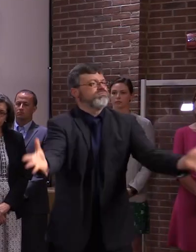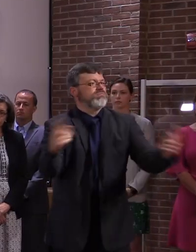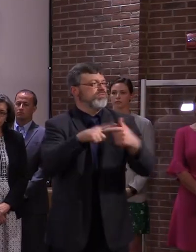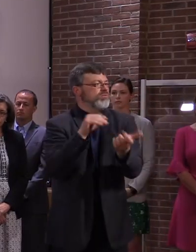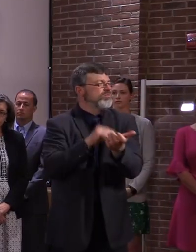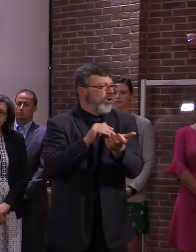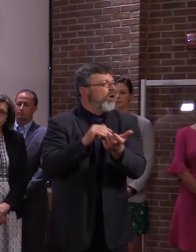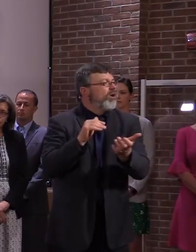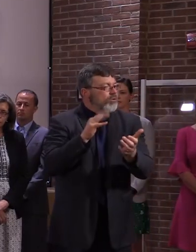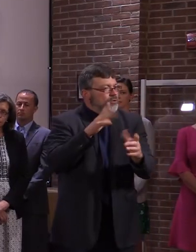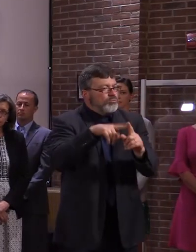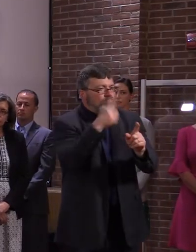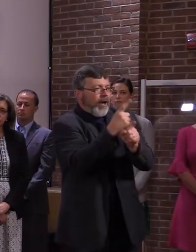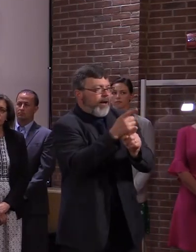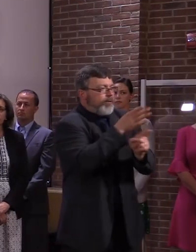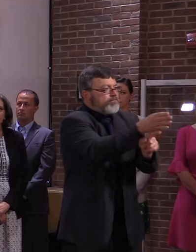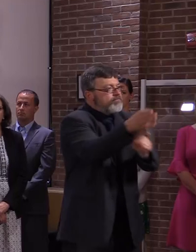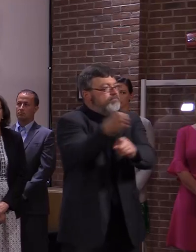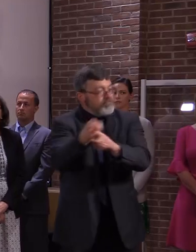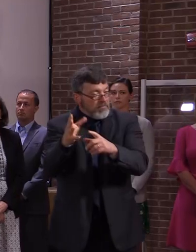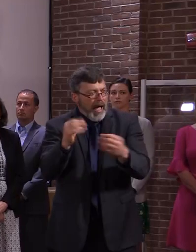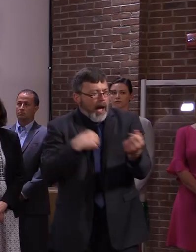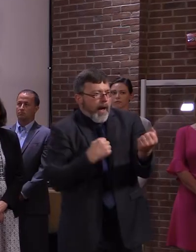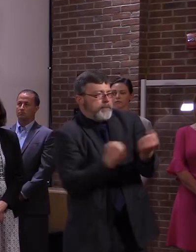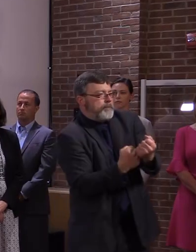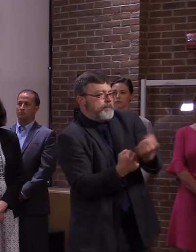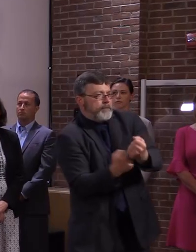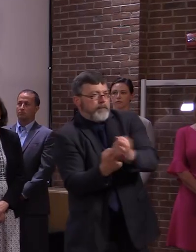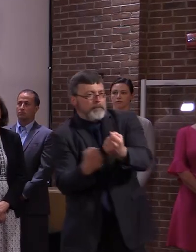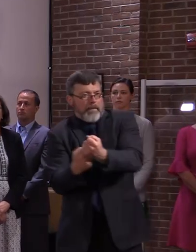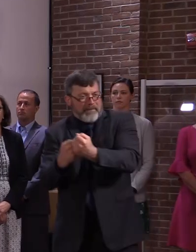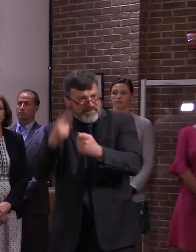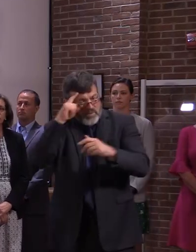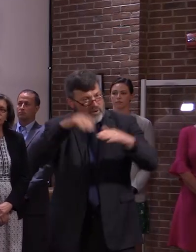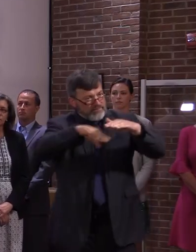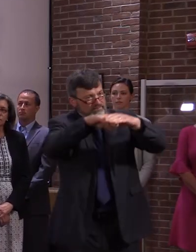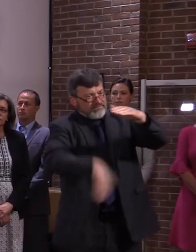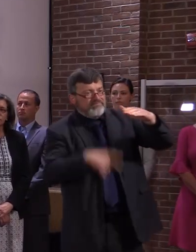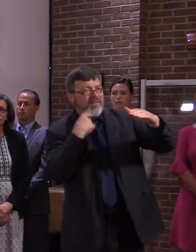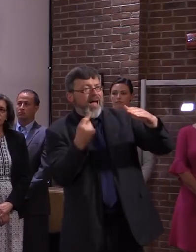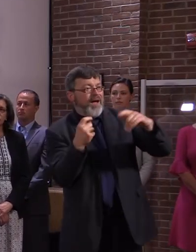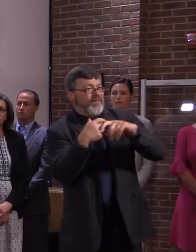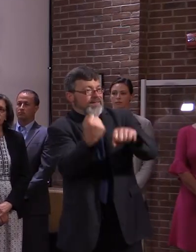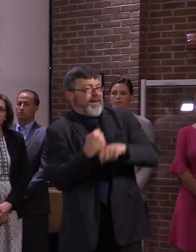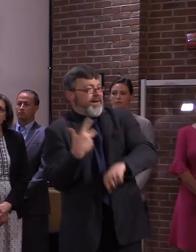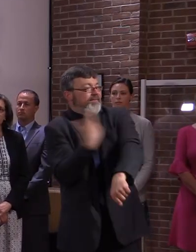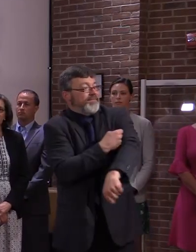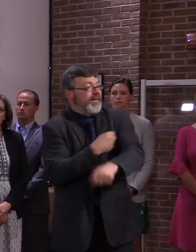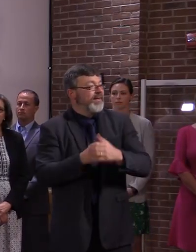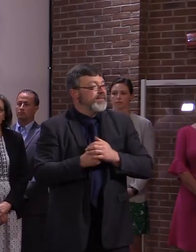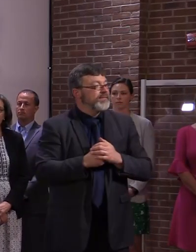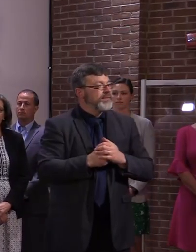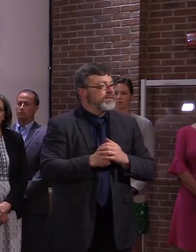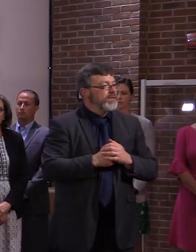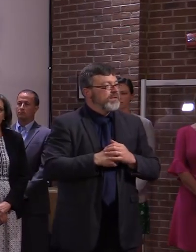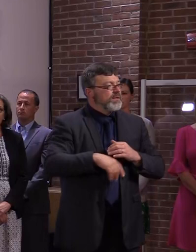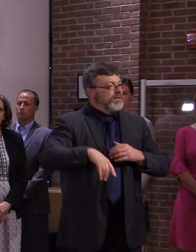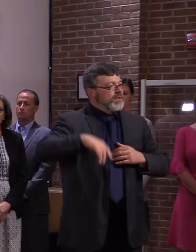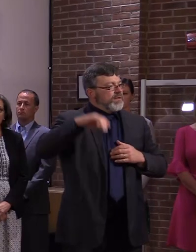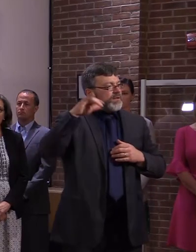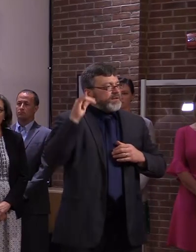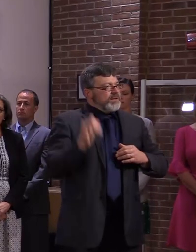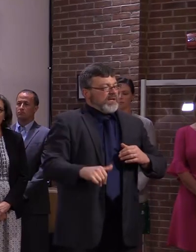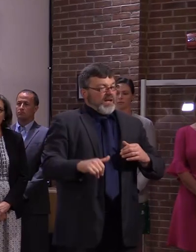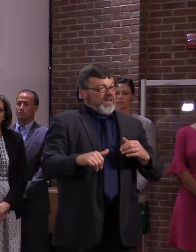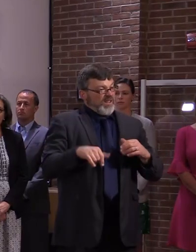possible and with the supports you need. This pandemic has been the strongest reminder in nearly a century